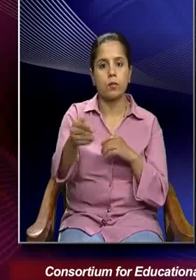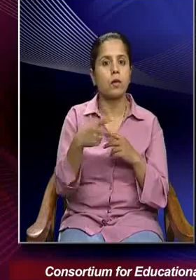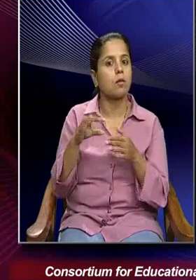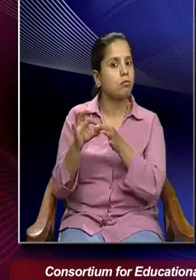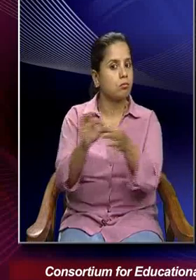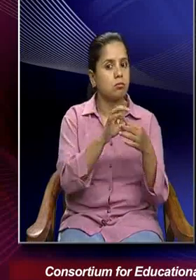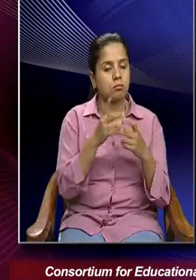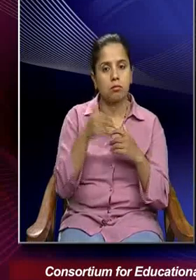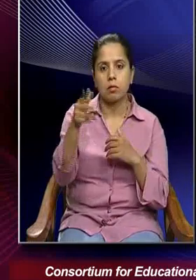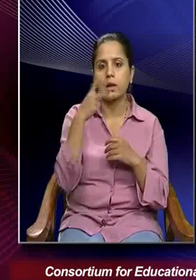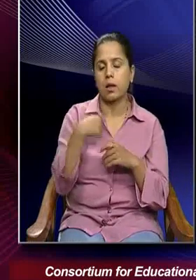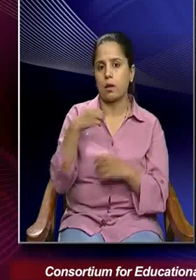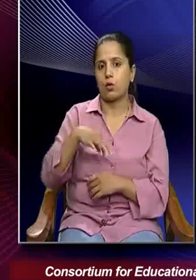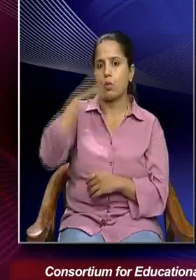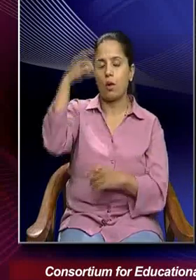the divine.